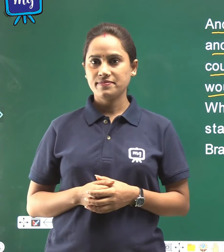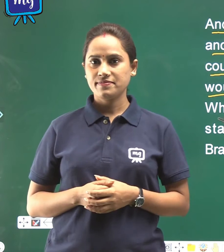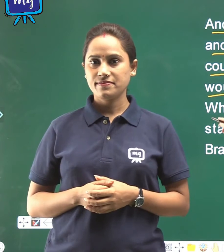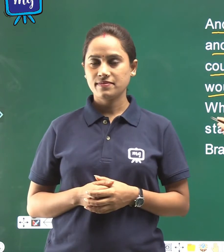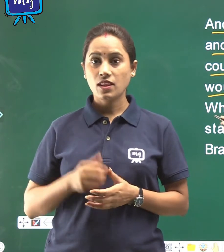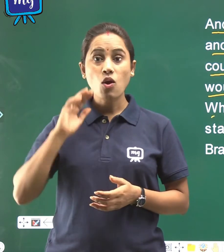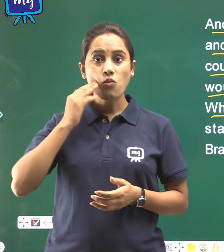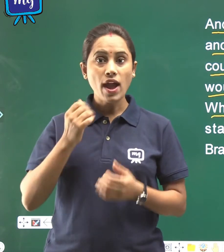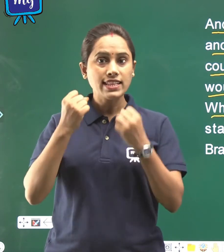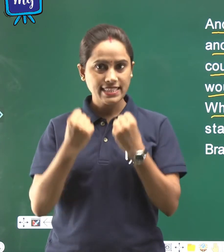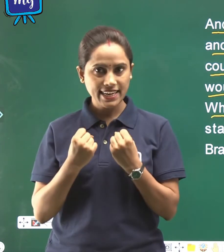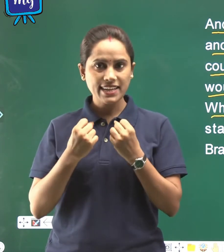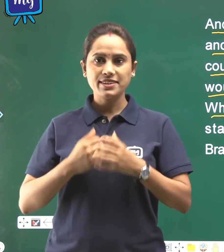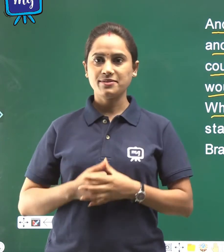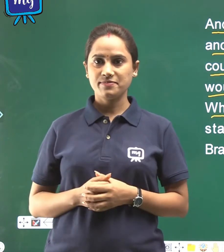While sitting,